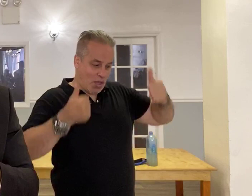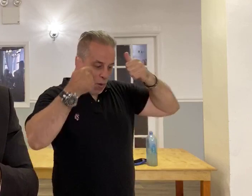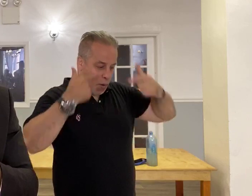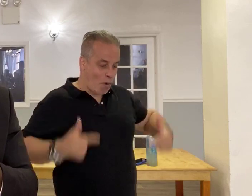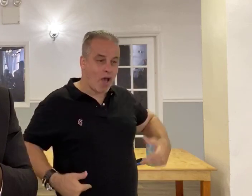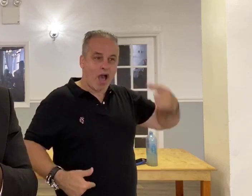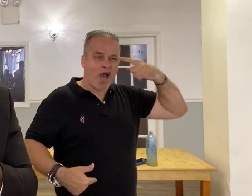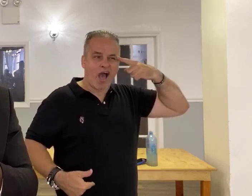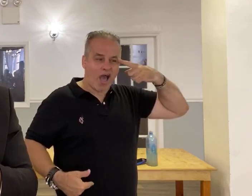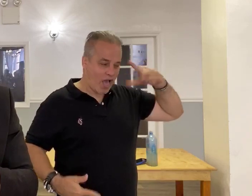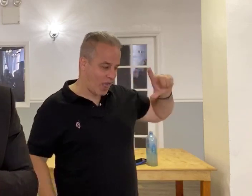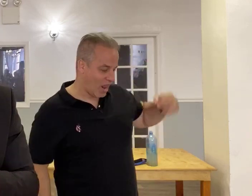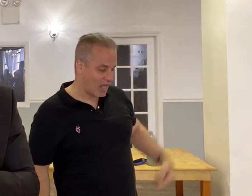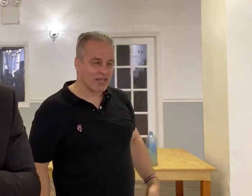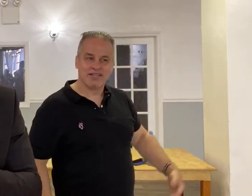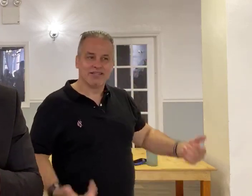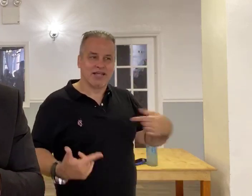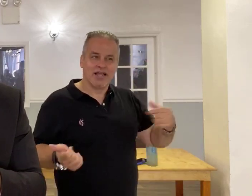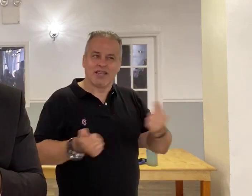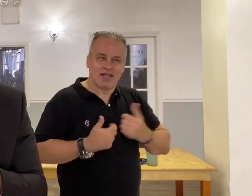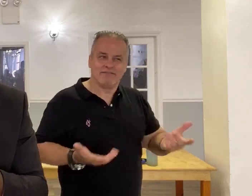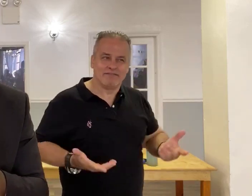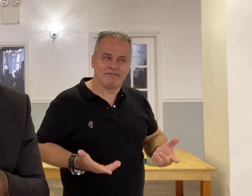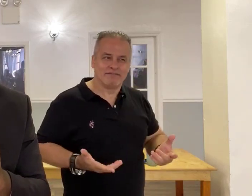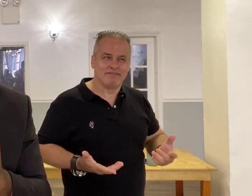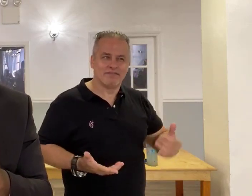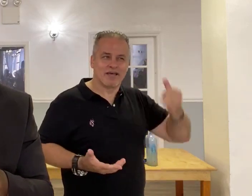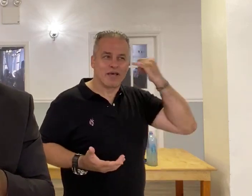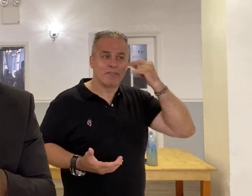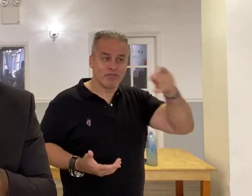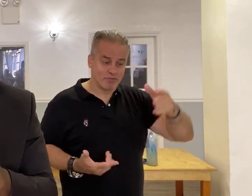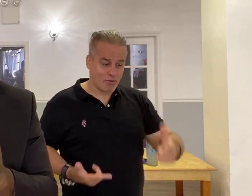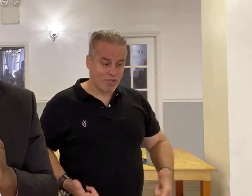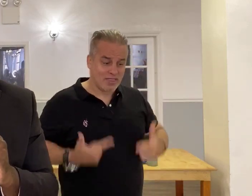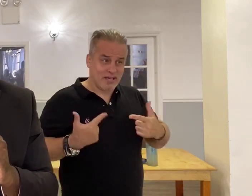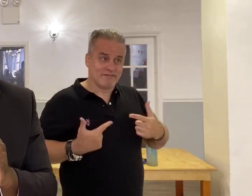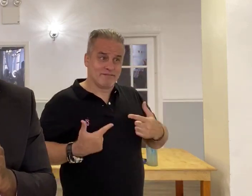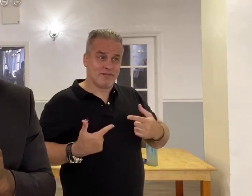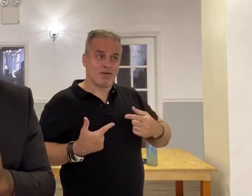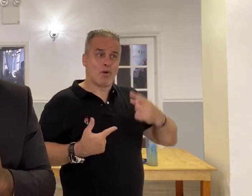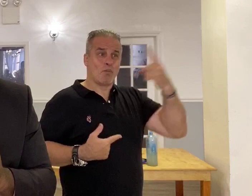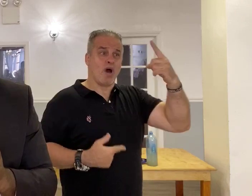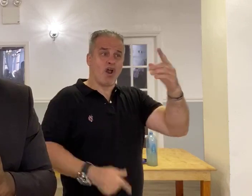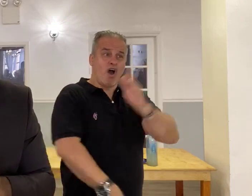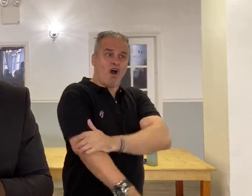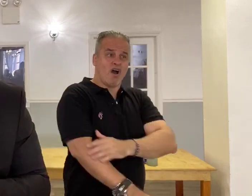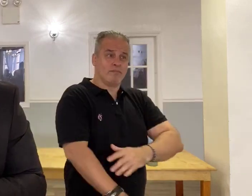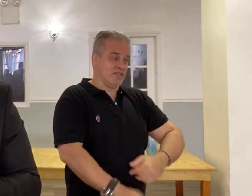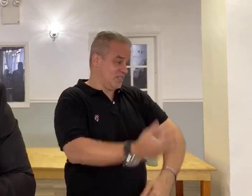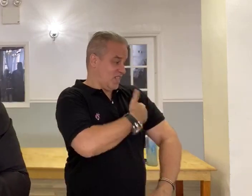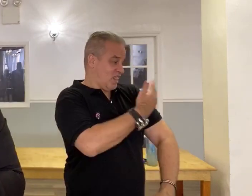can you imagine yourself going through life with one arm or one leg?